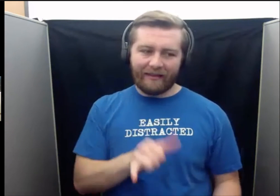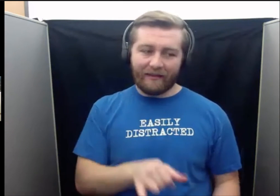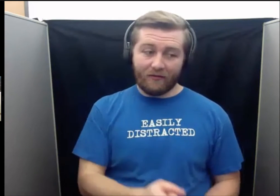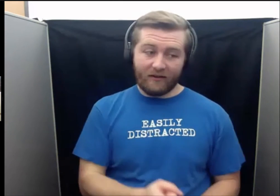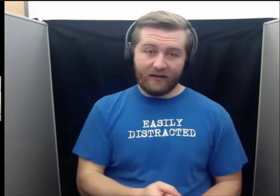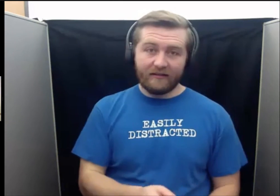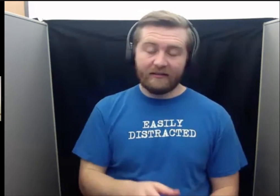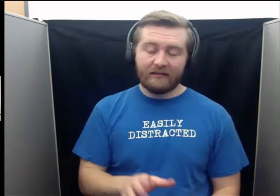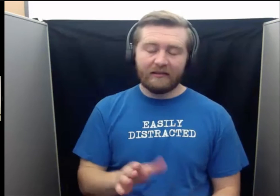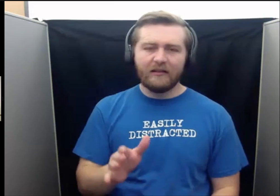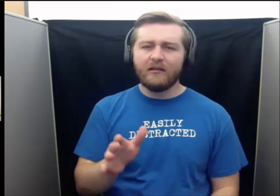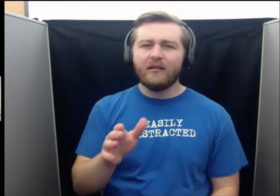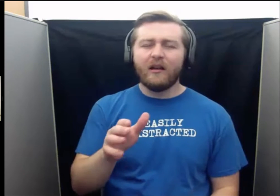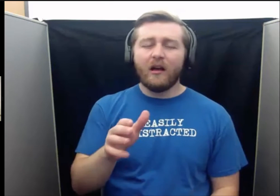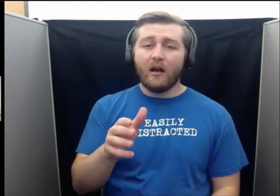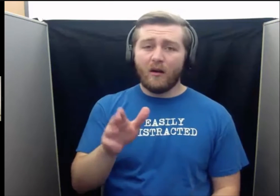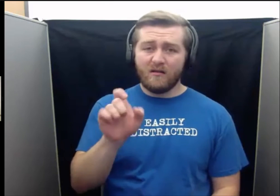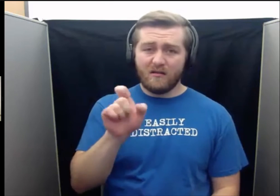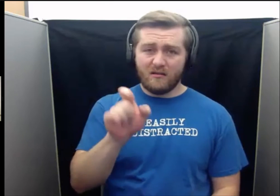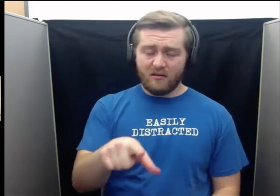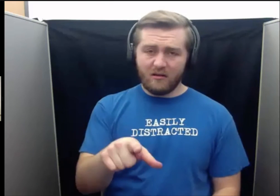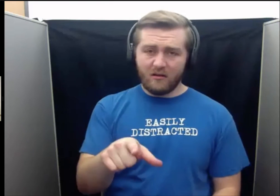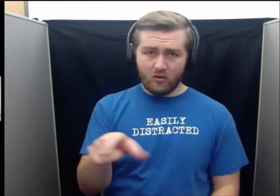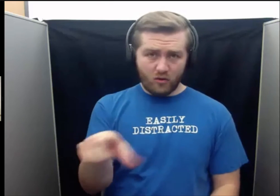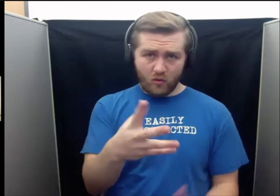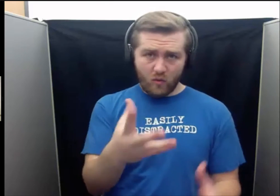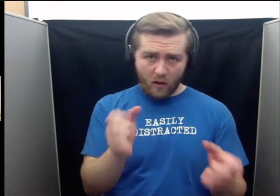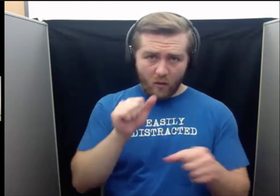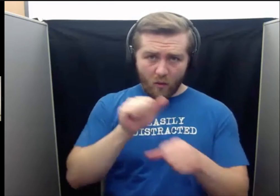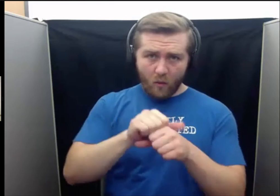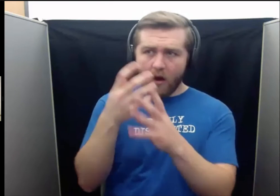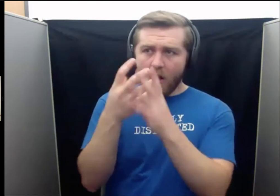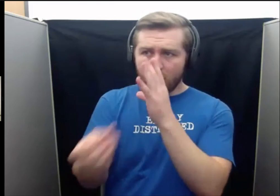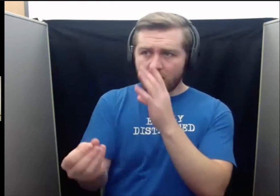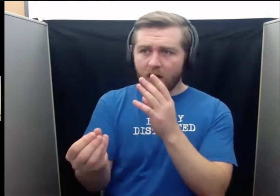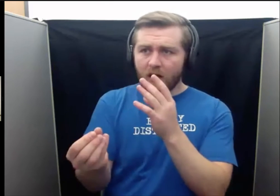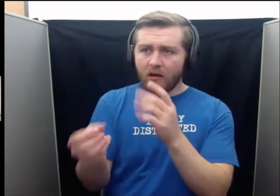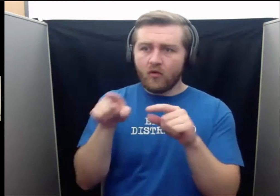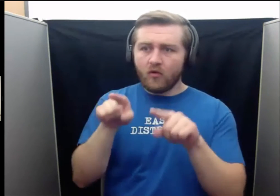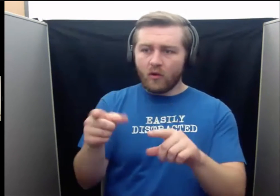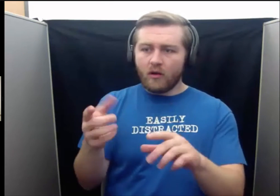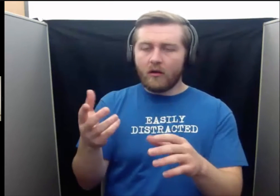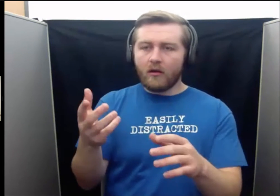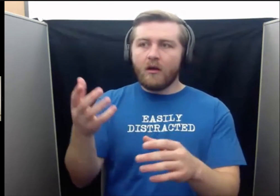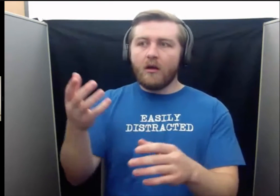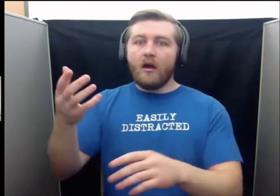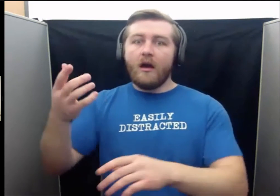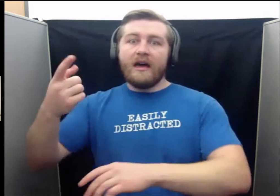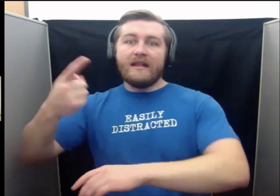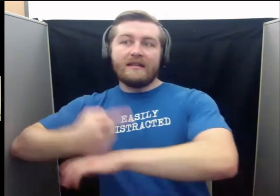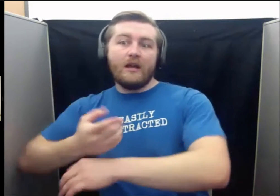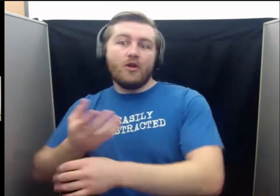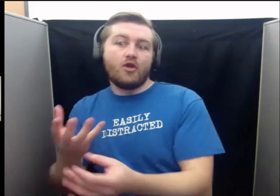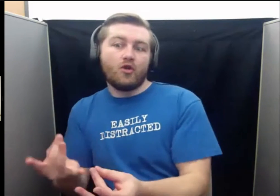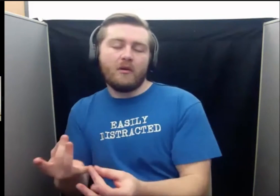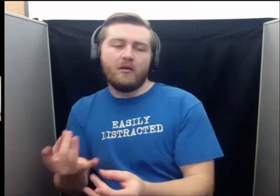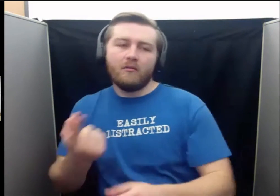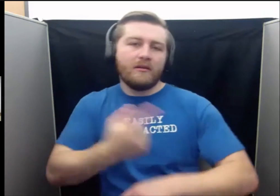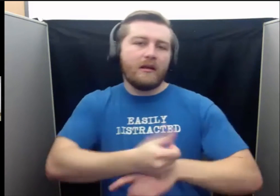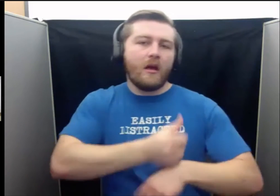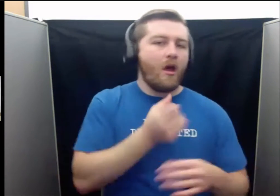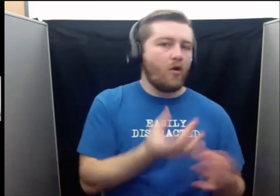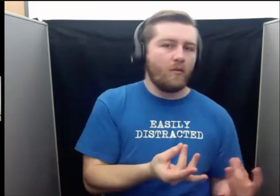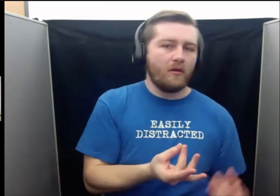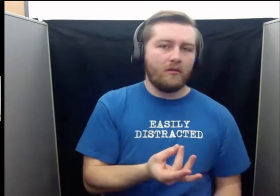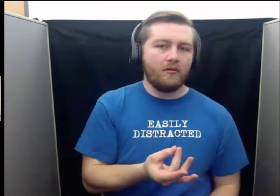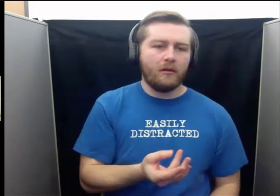the yard on a day that's 90 degrees and very humid, or a day that's 90 degrees and not very humid? Okay. Gets sticky,